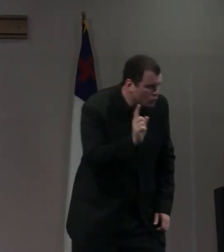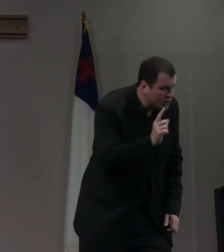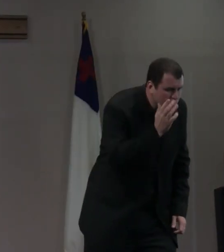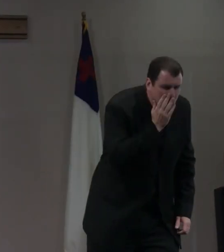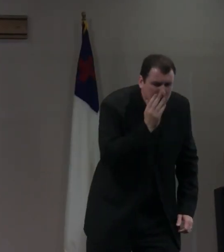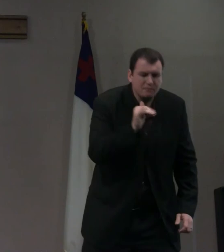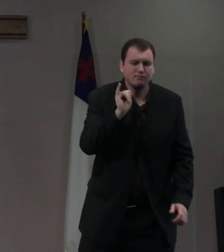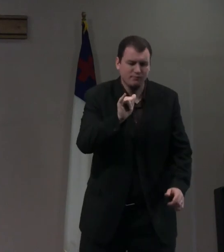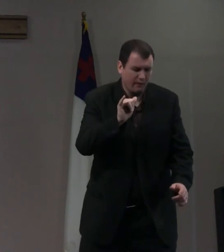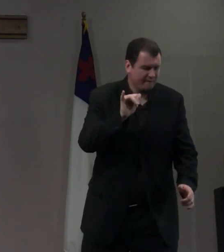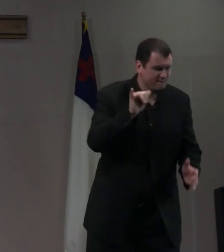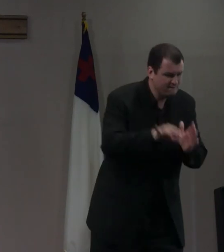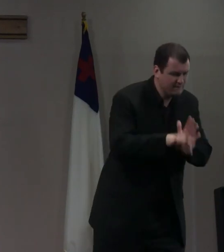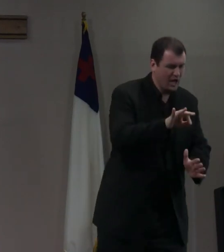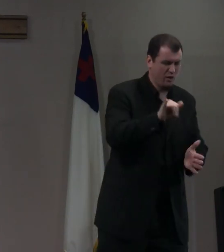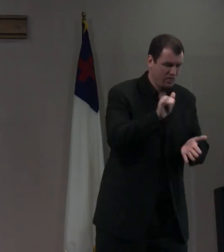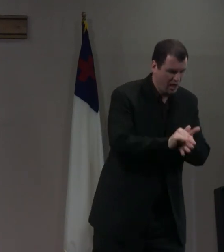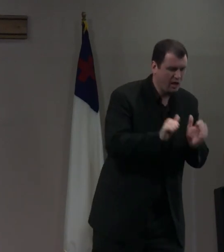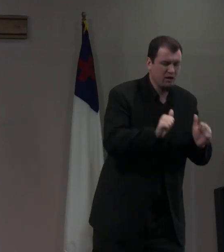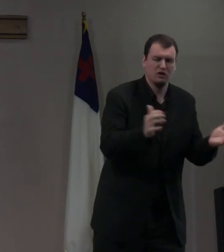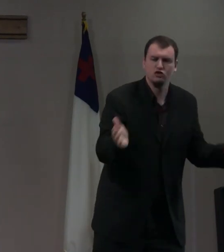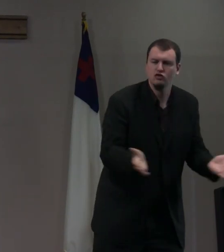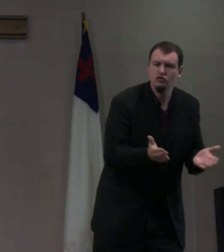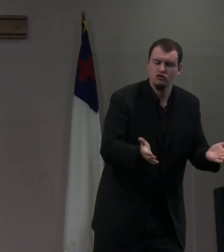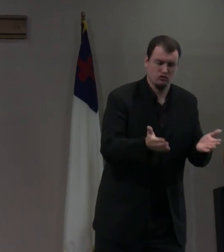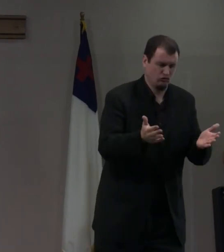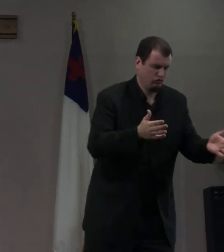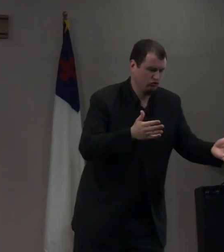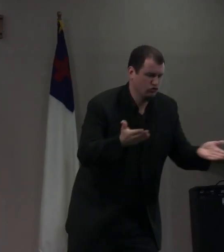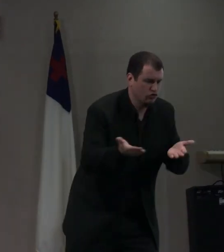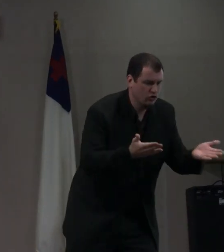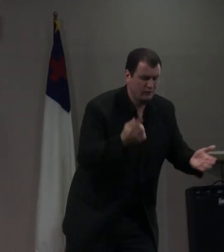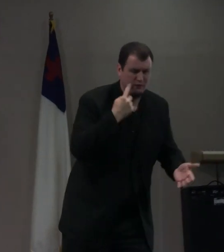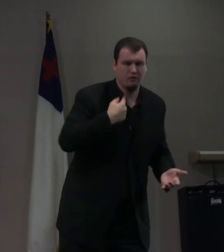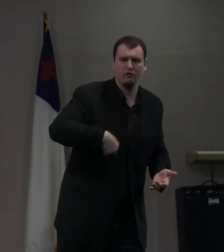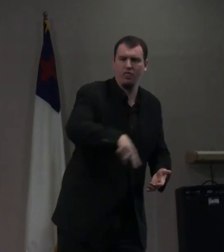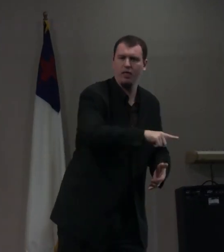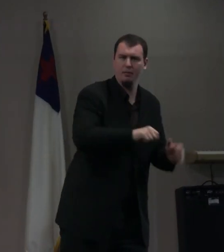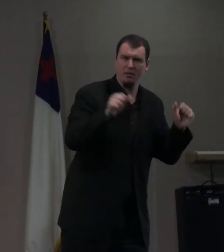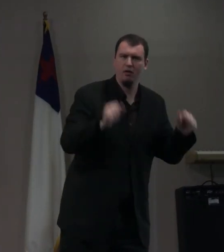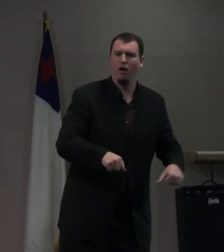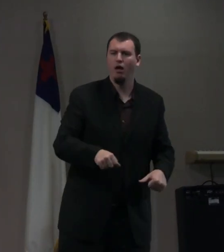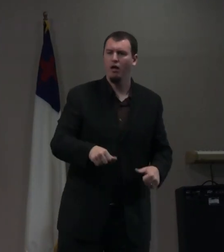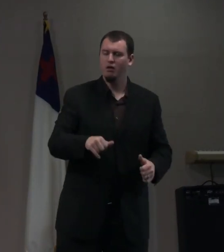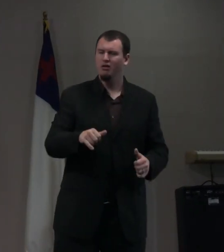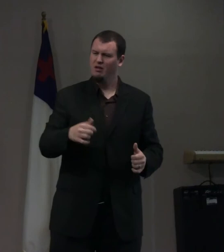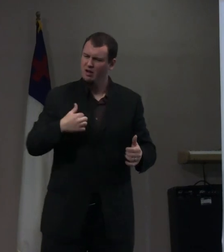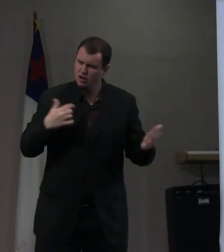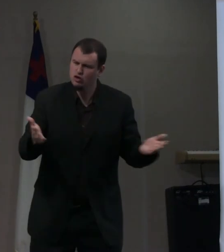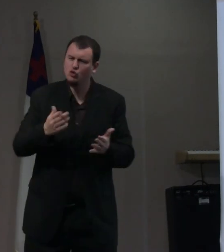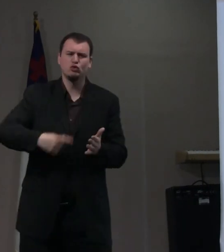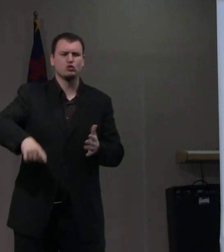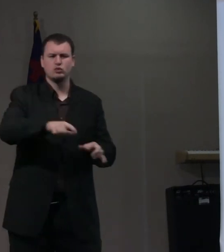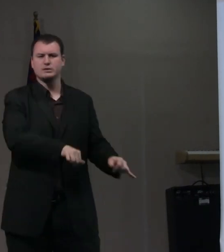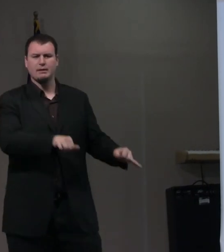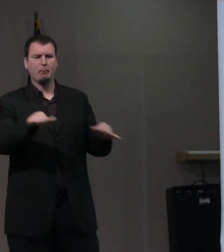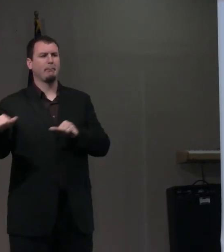and looked for what he could do. He found a way to encourage them to be servants to